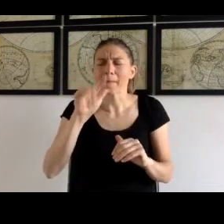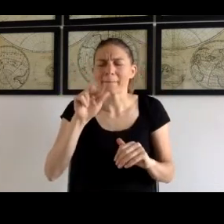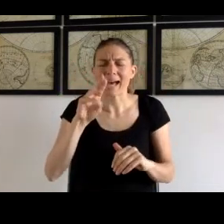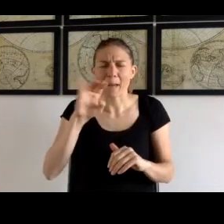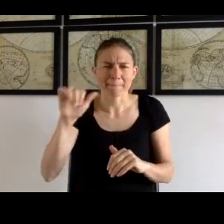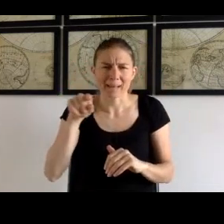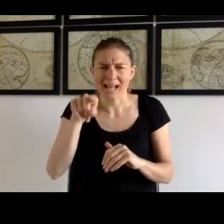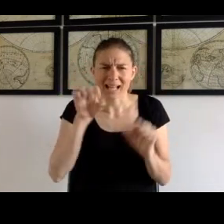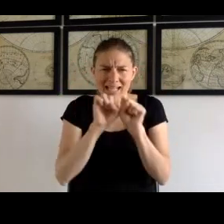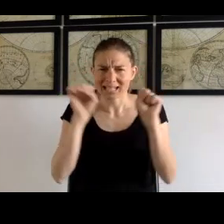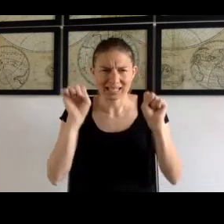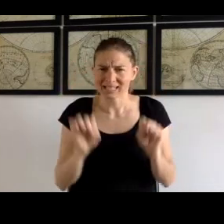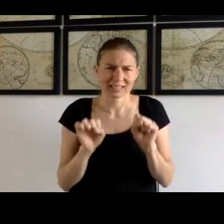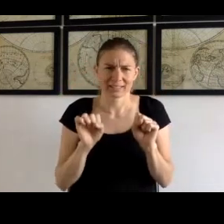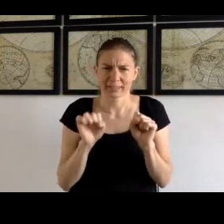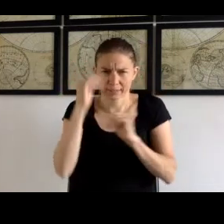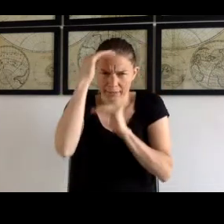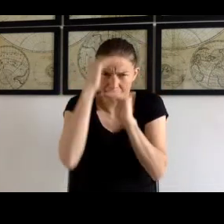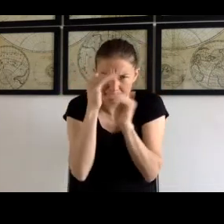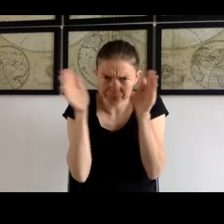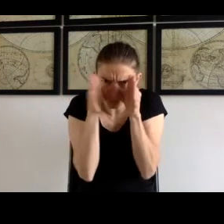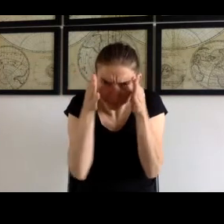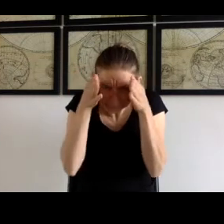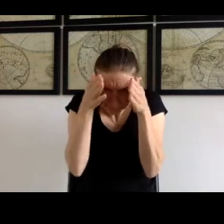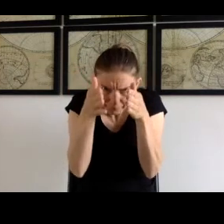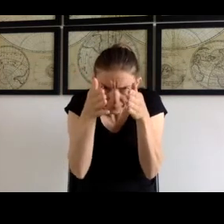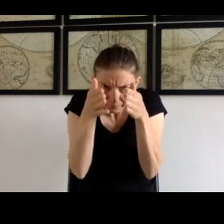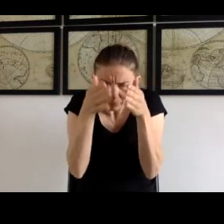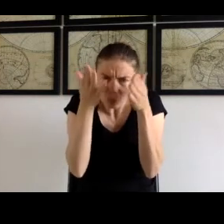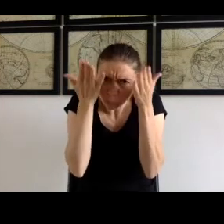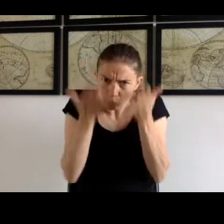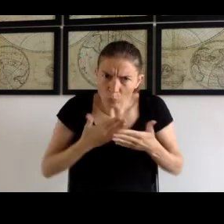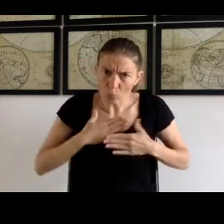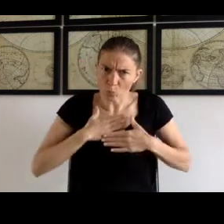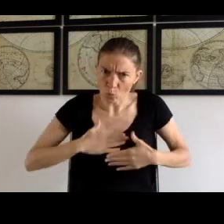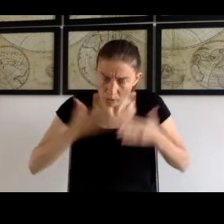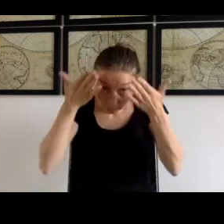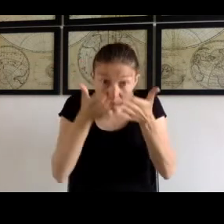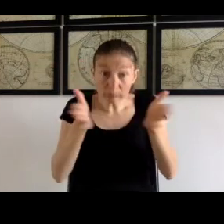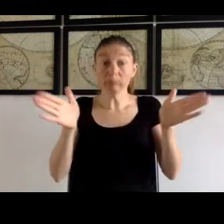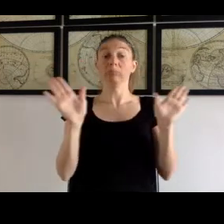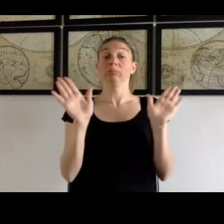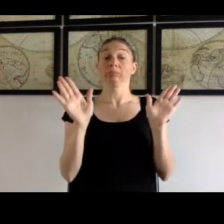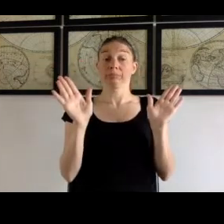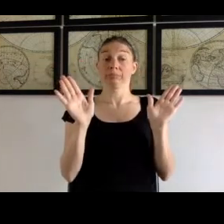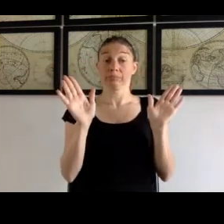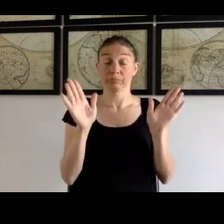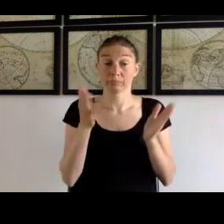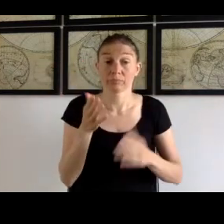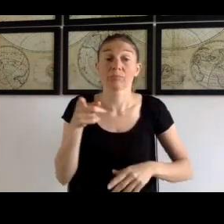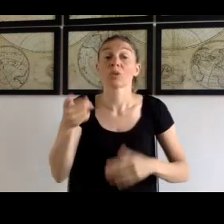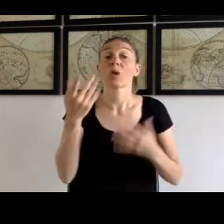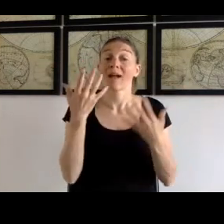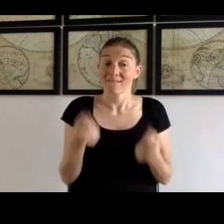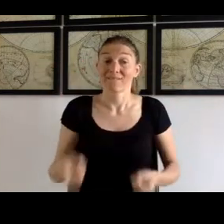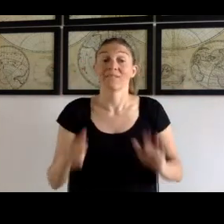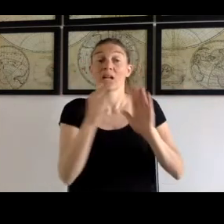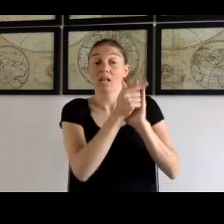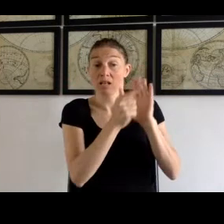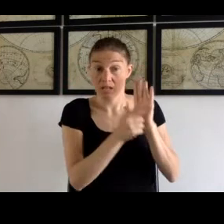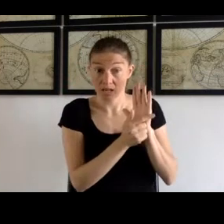inadequate, and we try to distinguish from the 92 the condition of invalidity